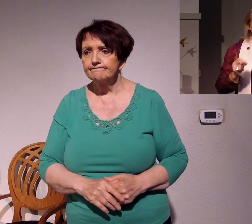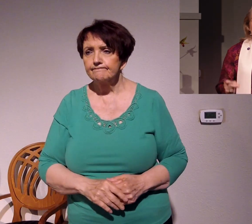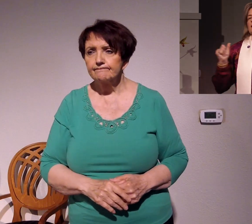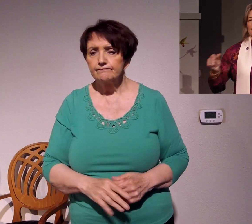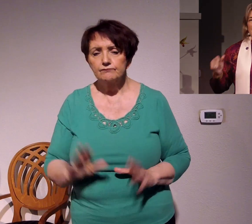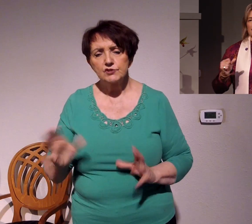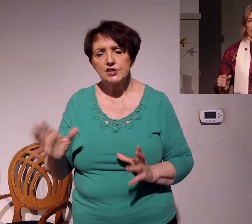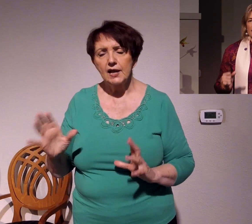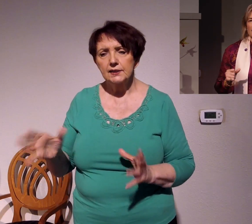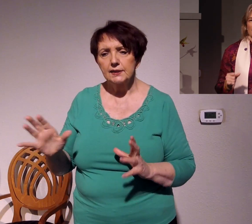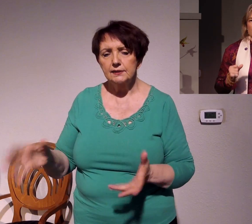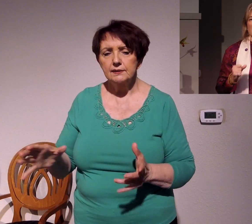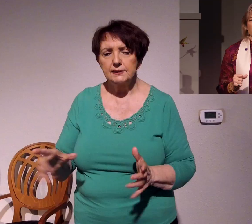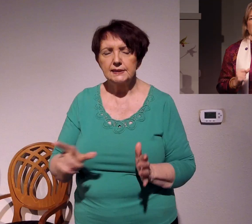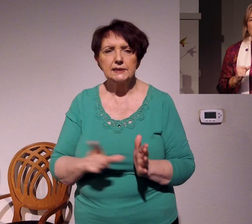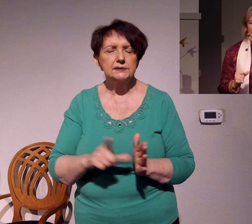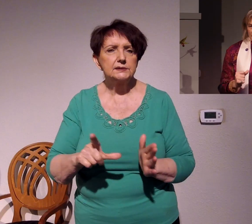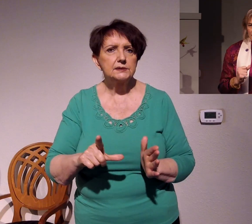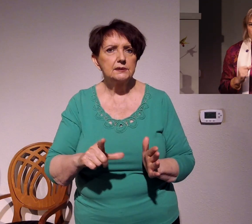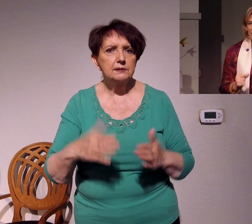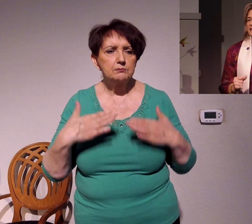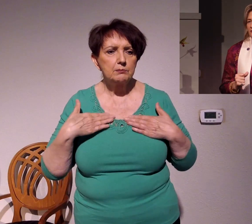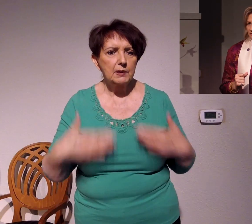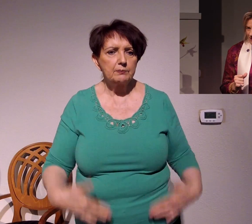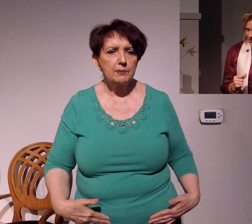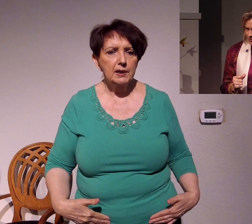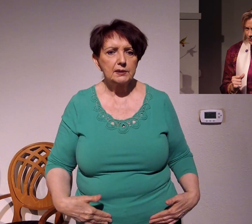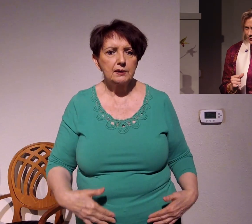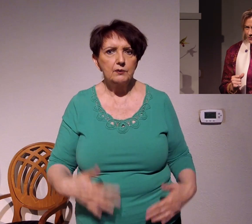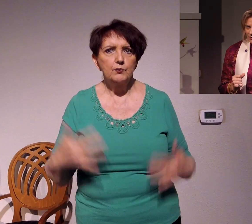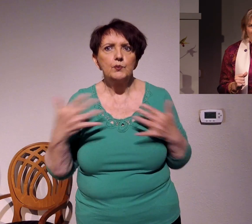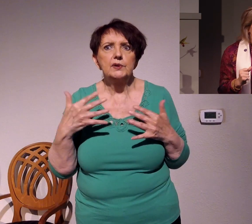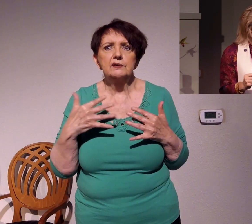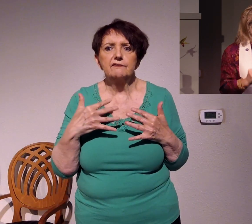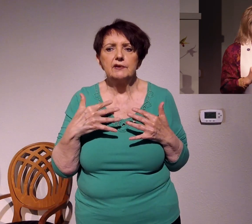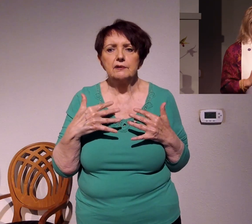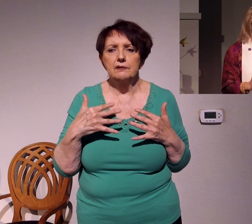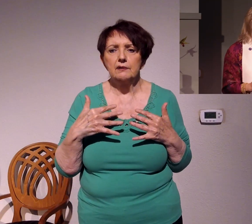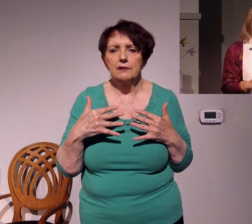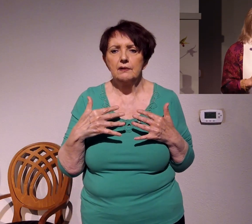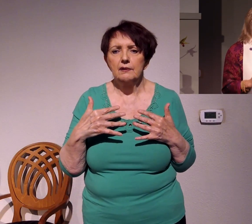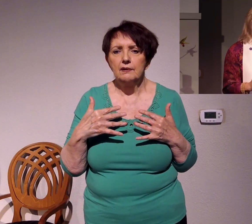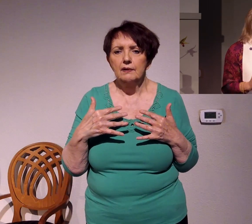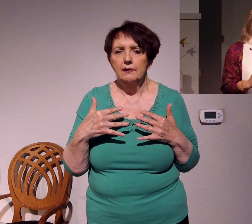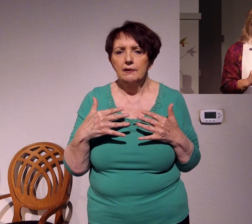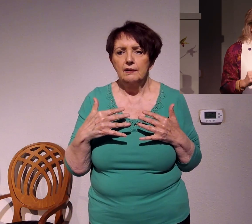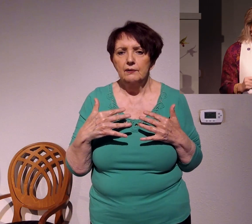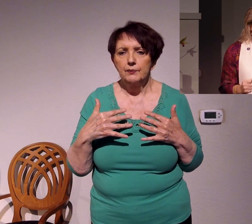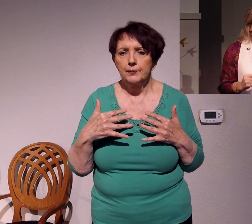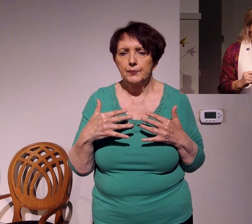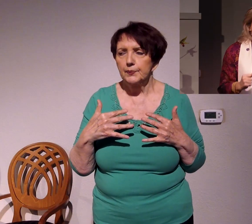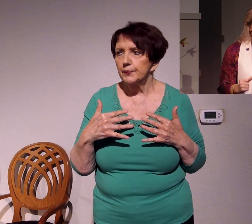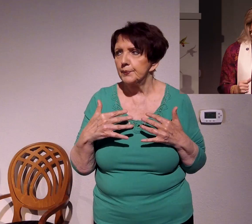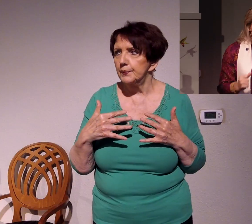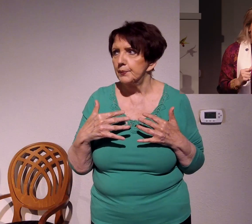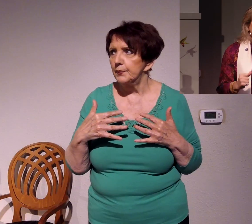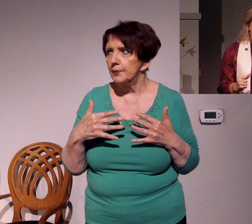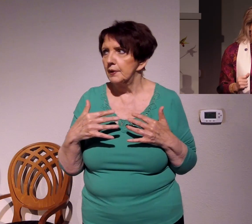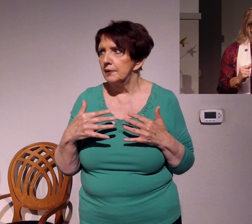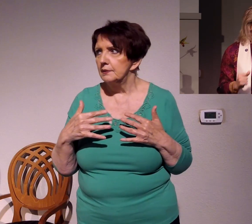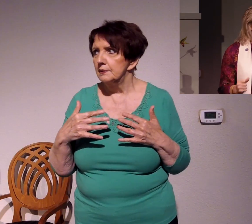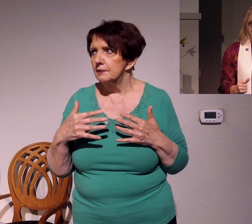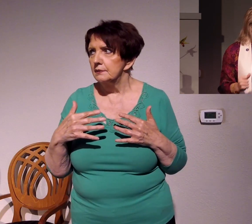within instant, my body went into fear. My body was like,